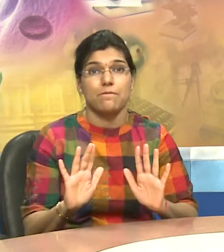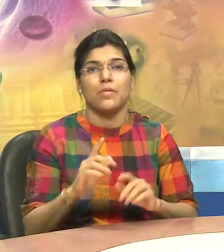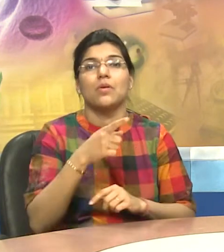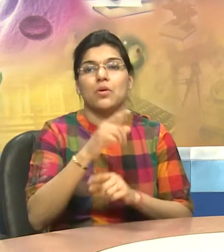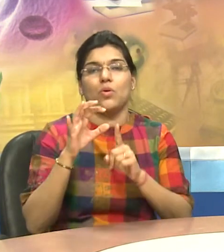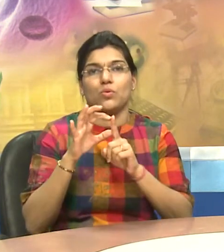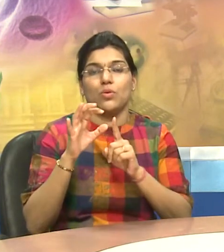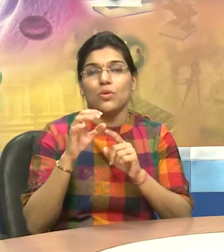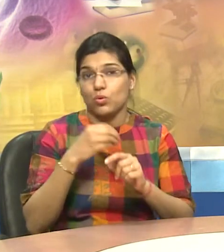get damaged